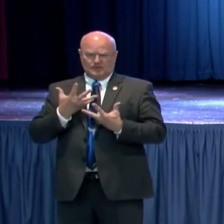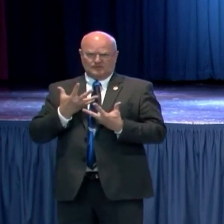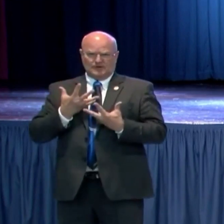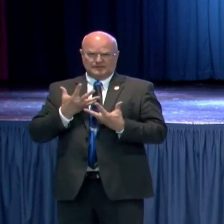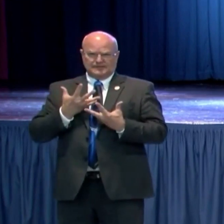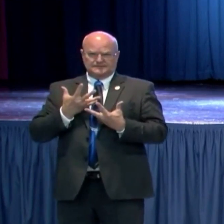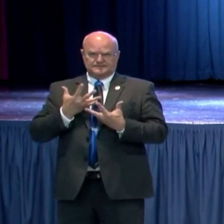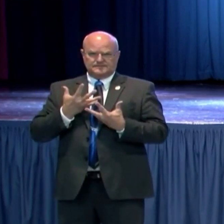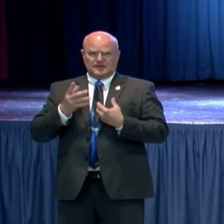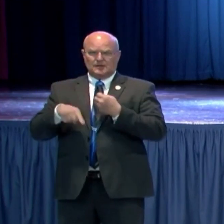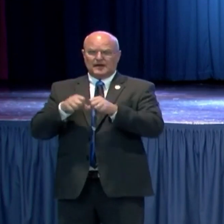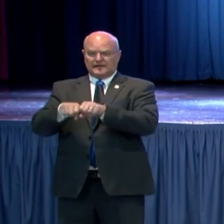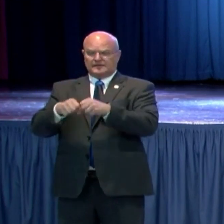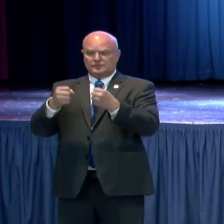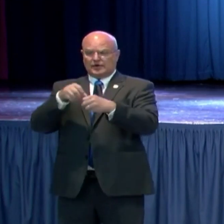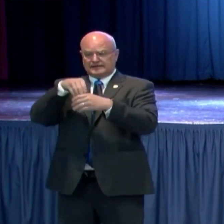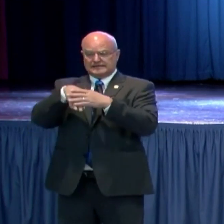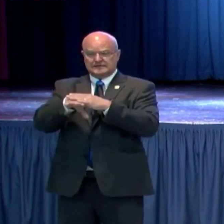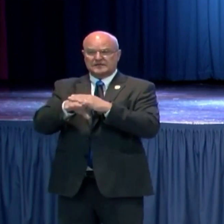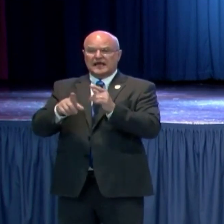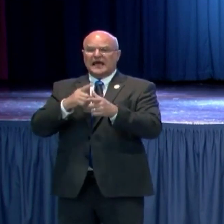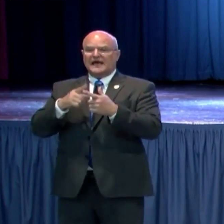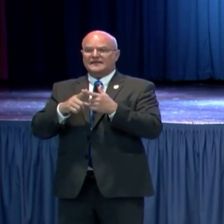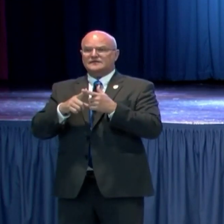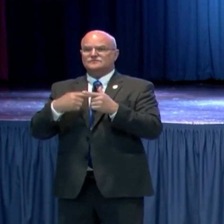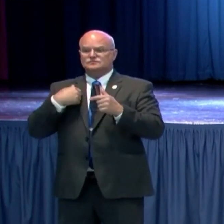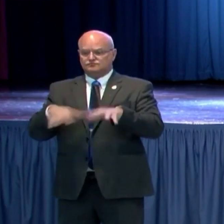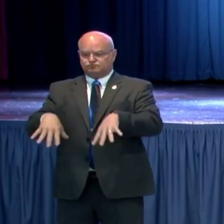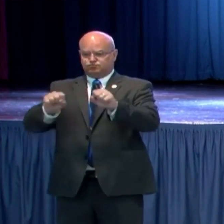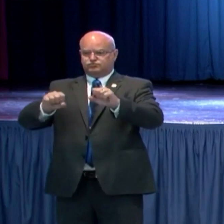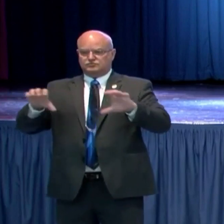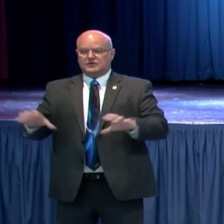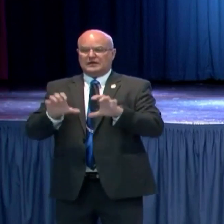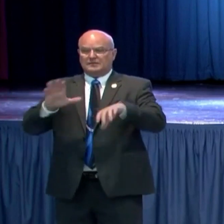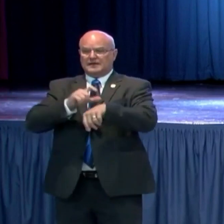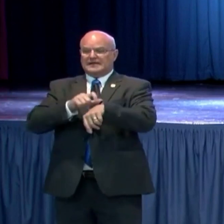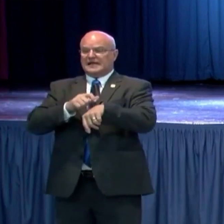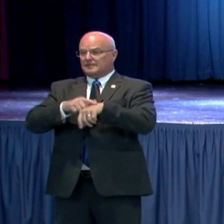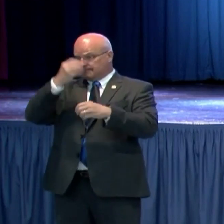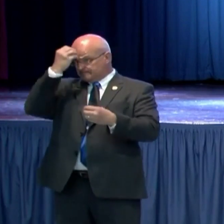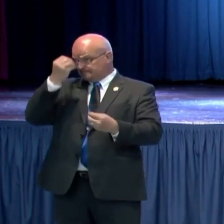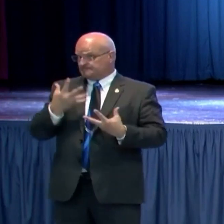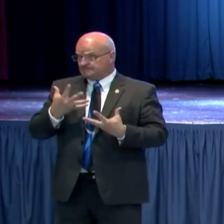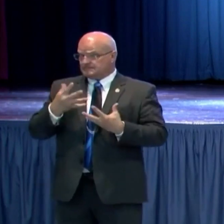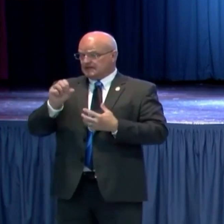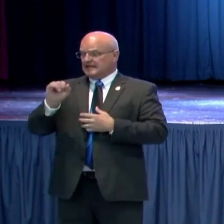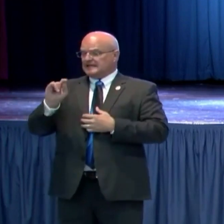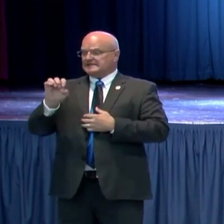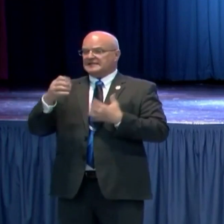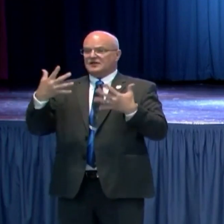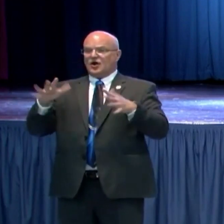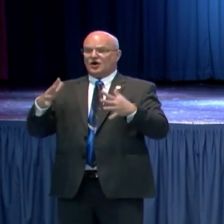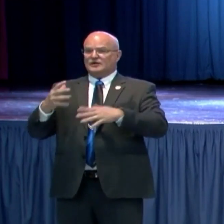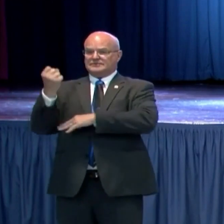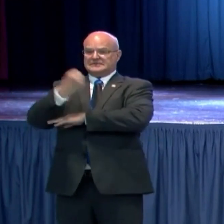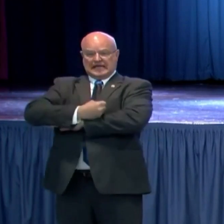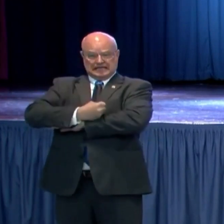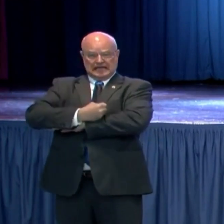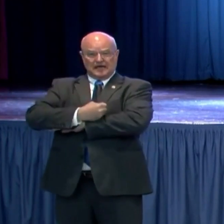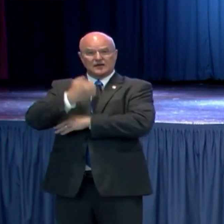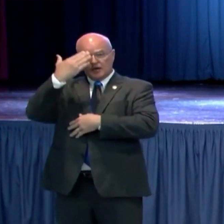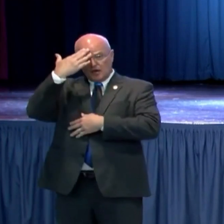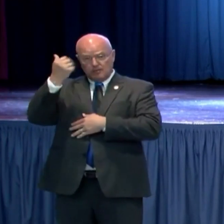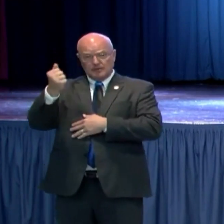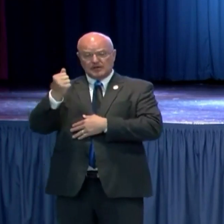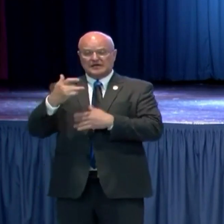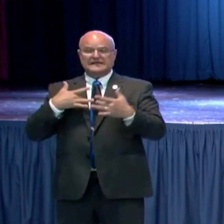this. And then we started taking action. In time I was notified of it, the site had already been taken down